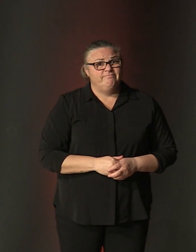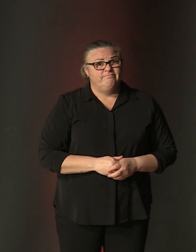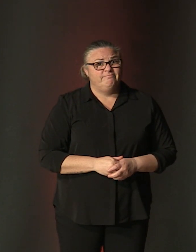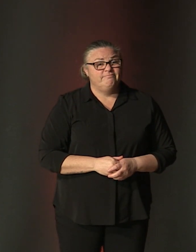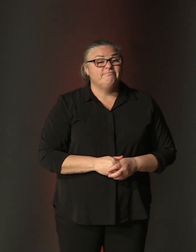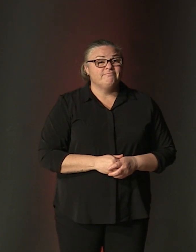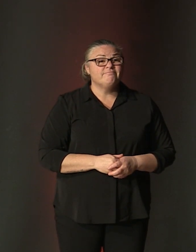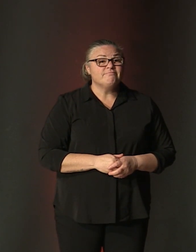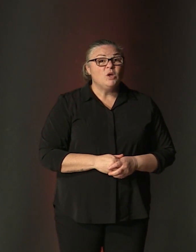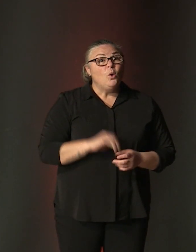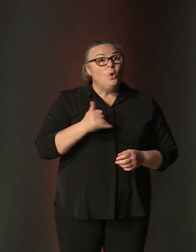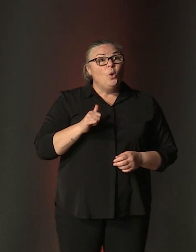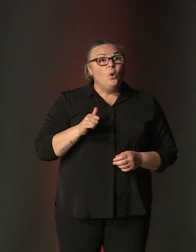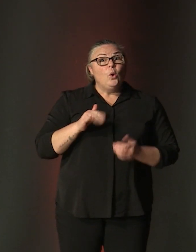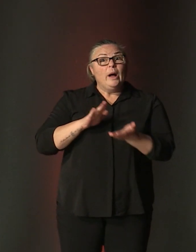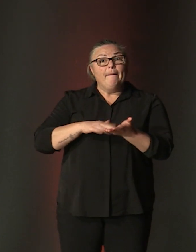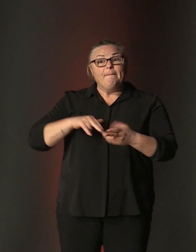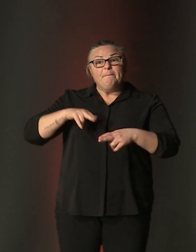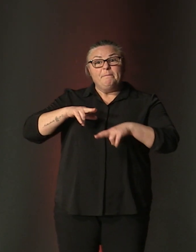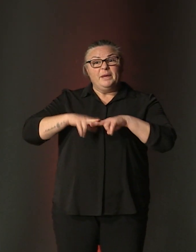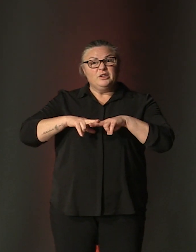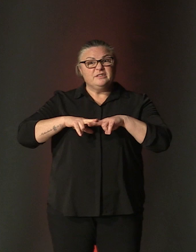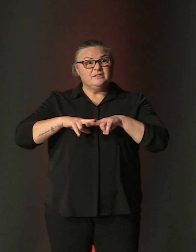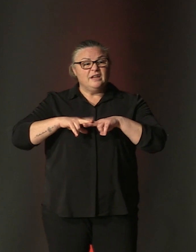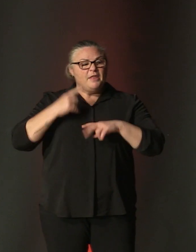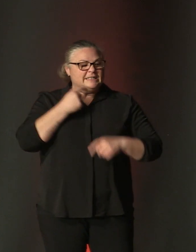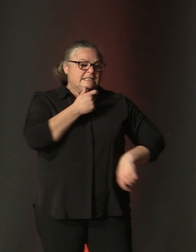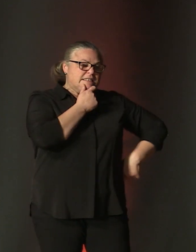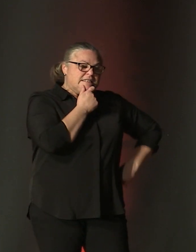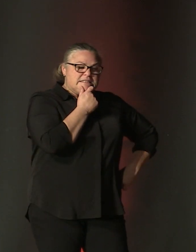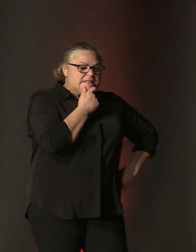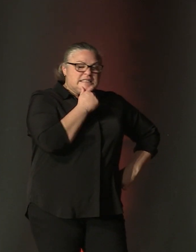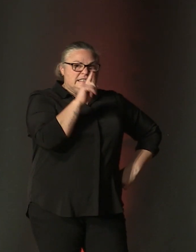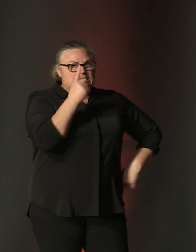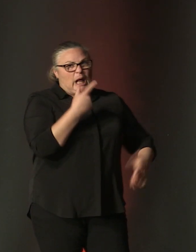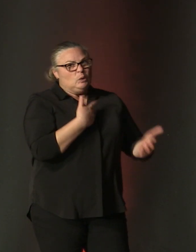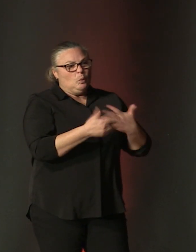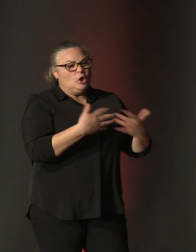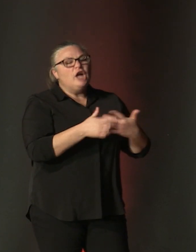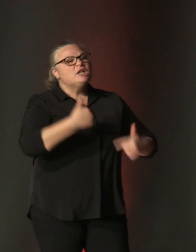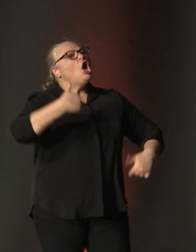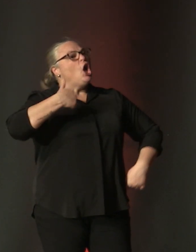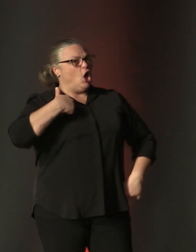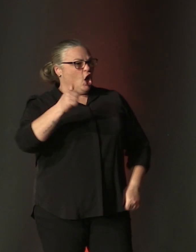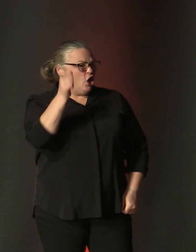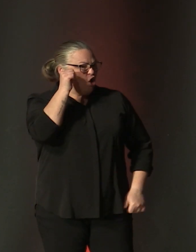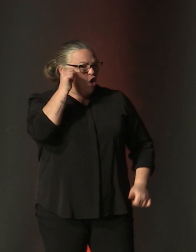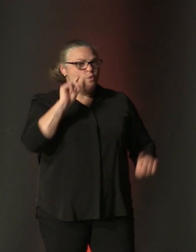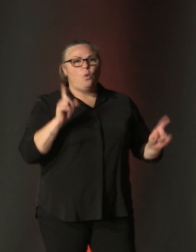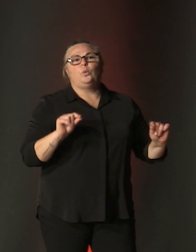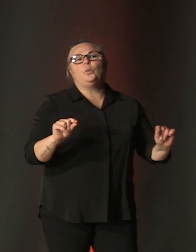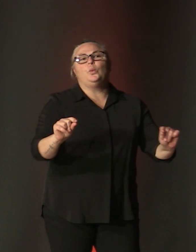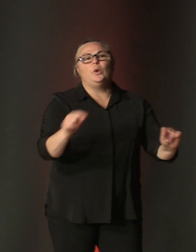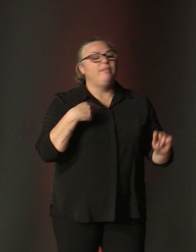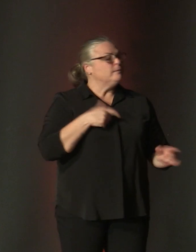Or what if they don't think that you can throw a good birthday party? They think they know what a good birthday party looks like, so they start imposing all of